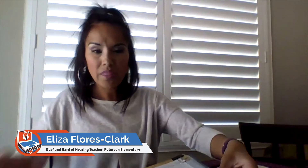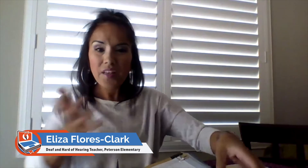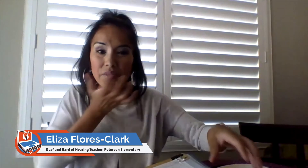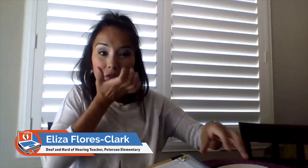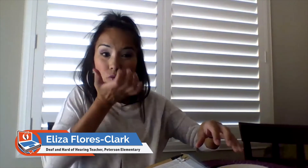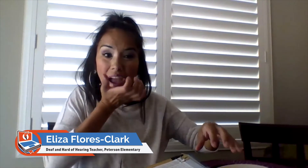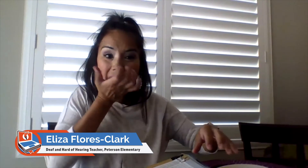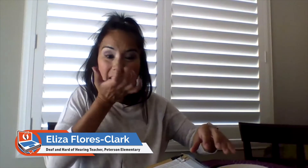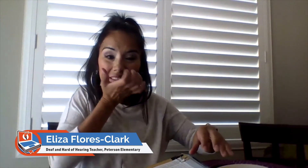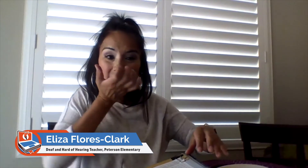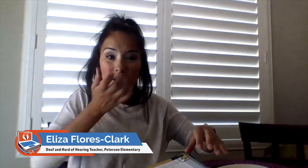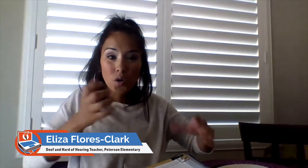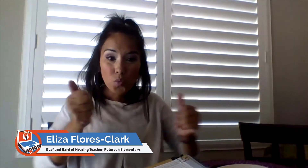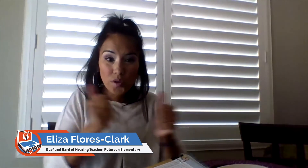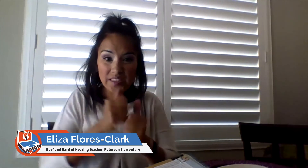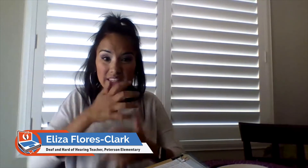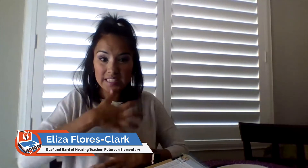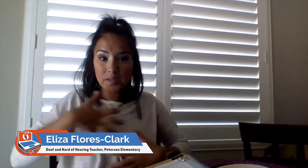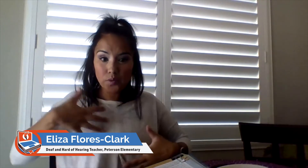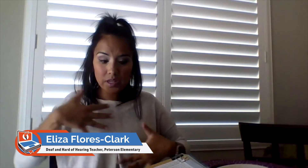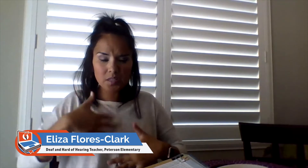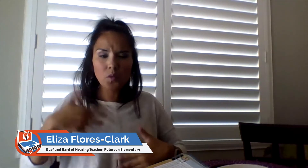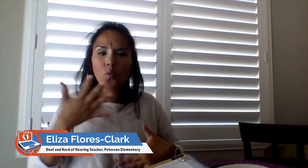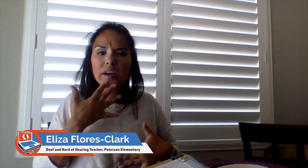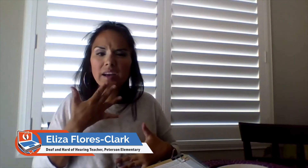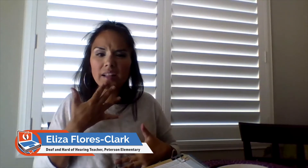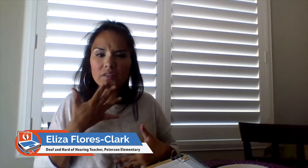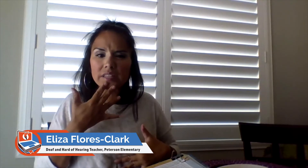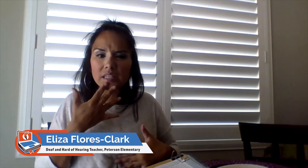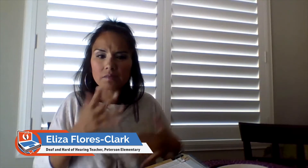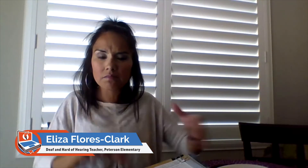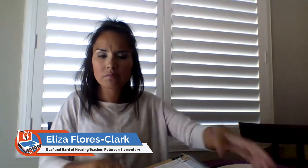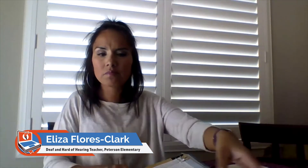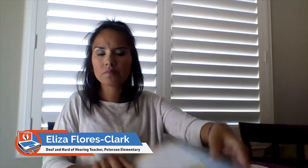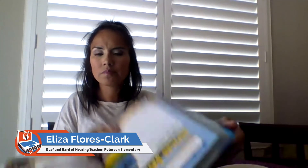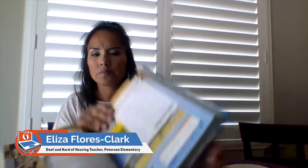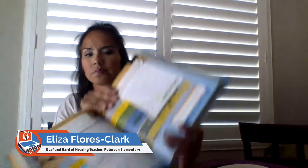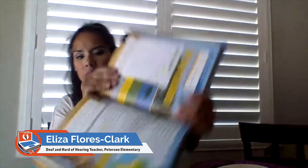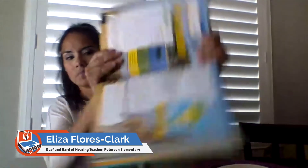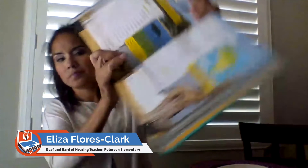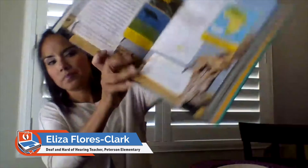the grass with the zebra. What color is it?